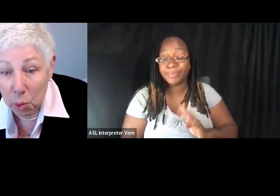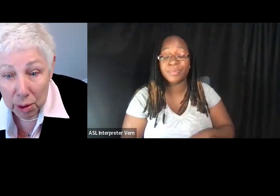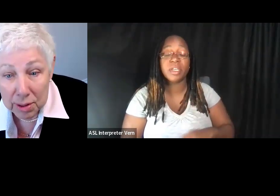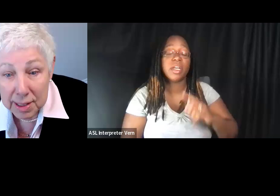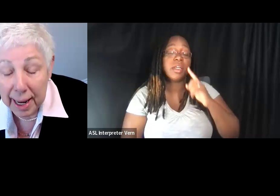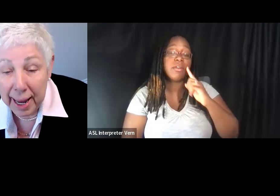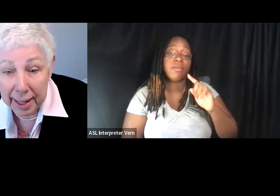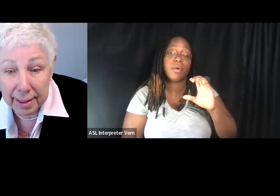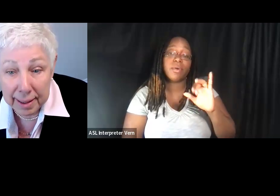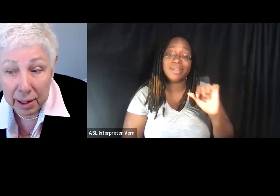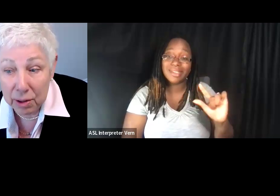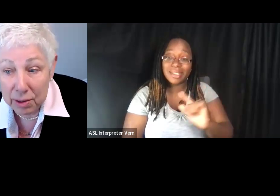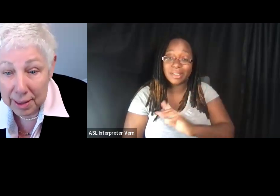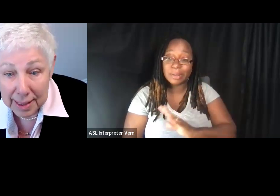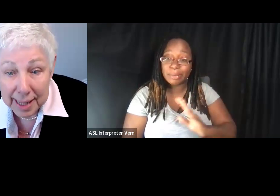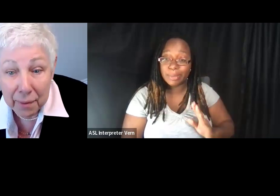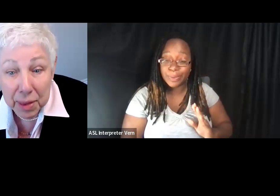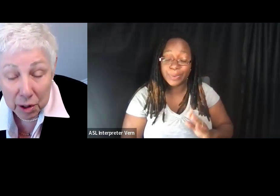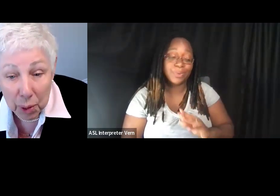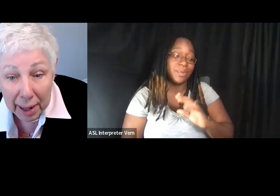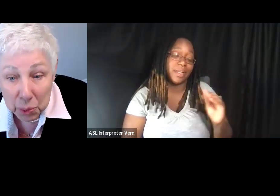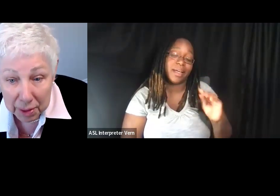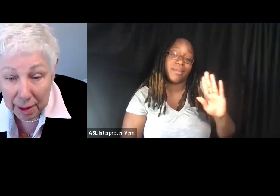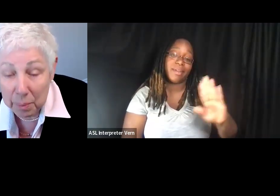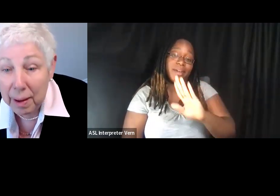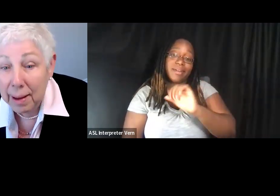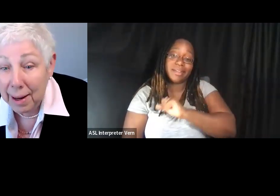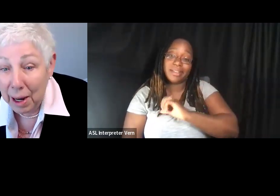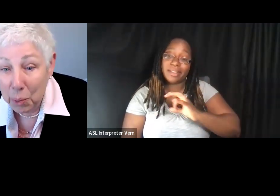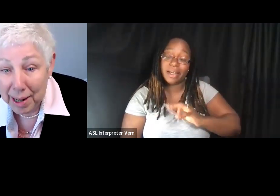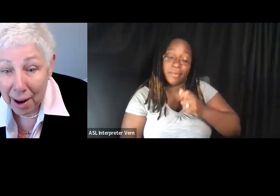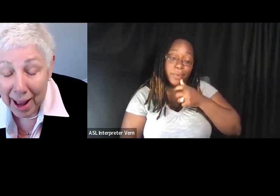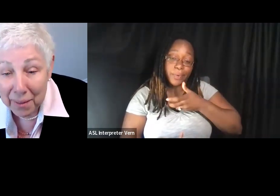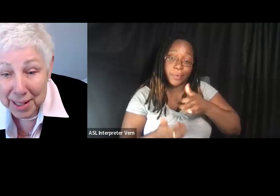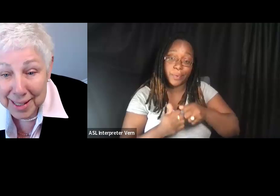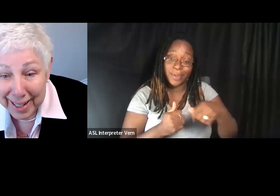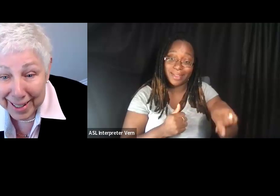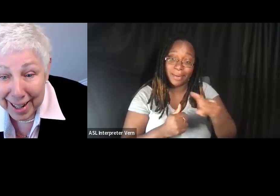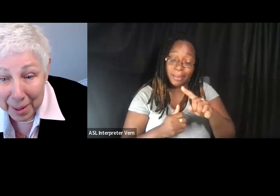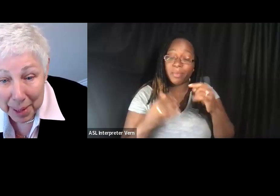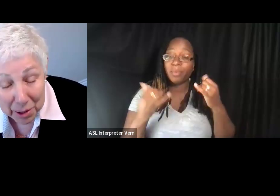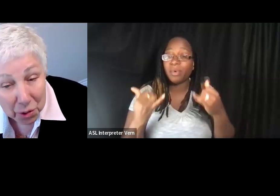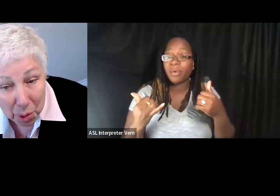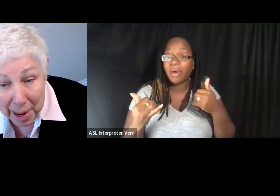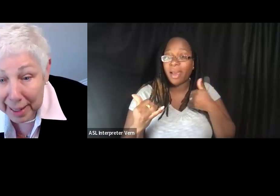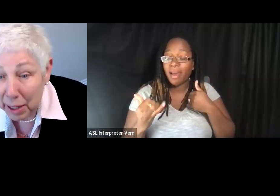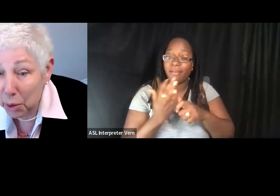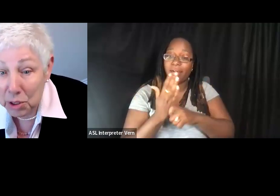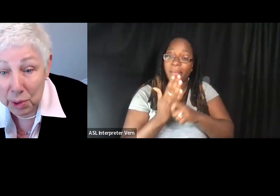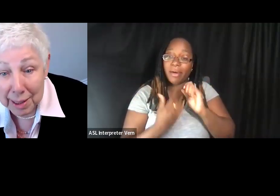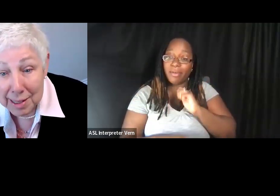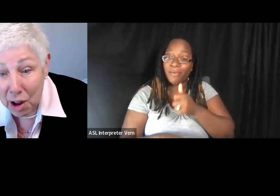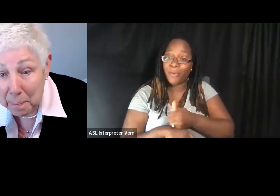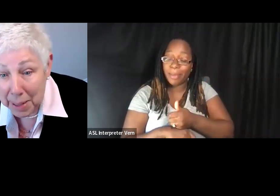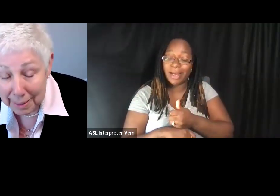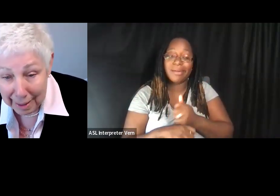CIL boards and the staff that interact with them, we now have this in a manual format, and it